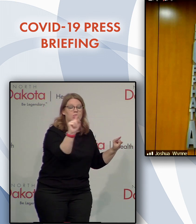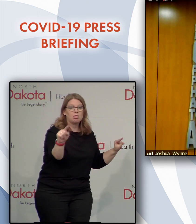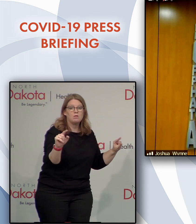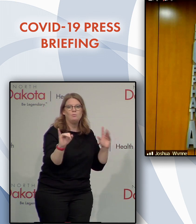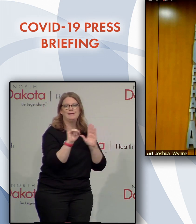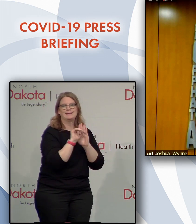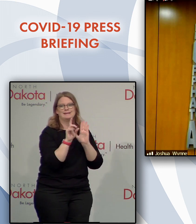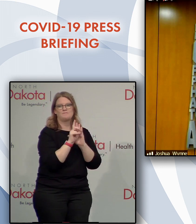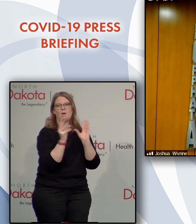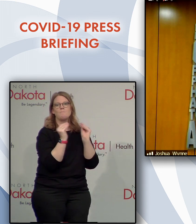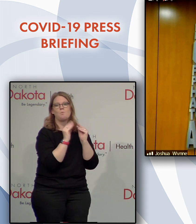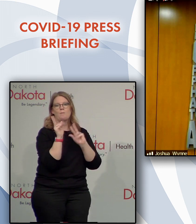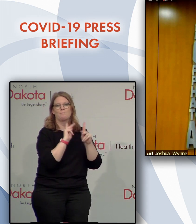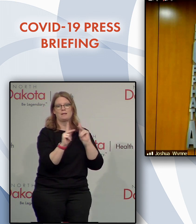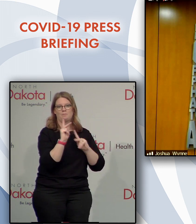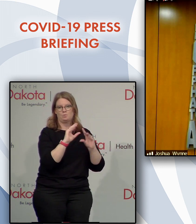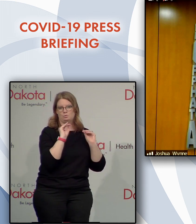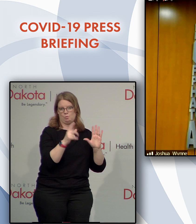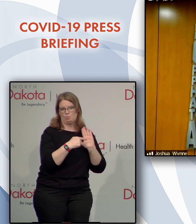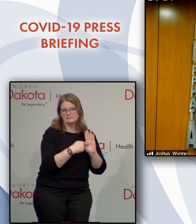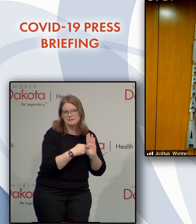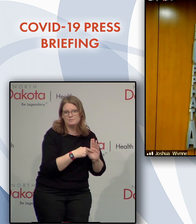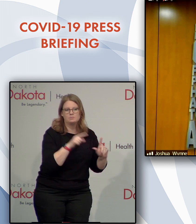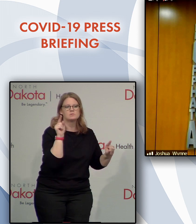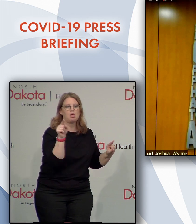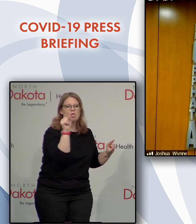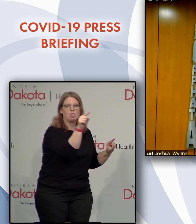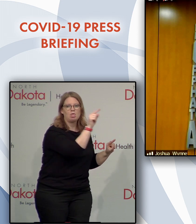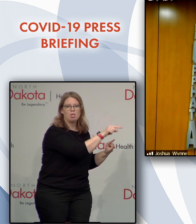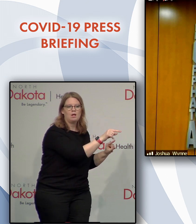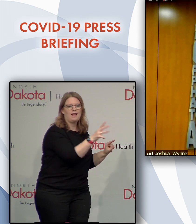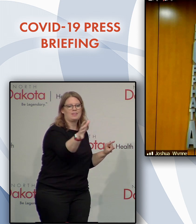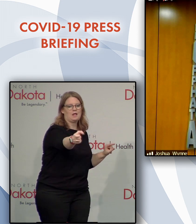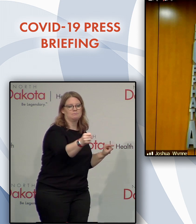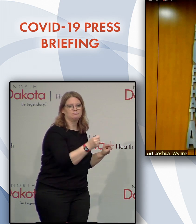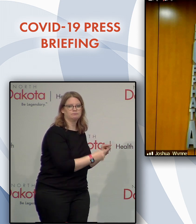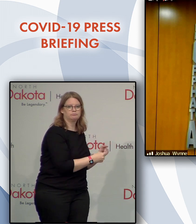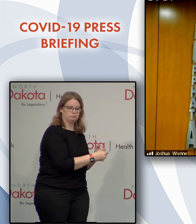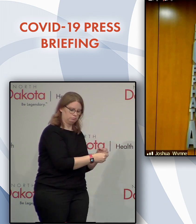asymptomatic individuals, do the appropriate